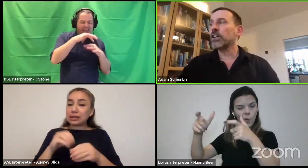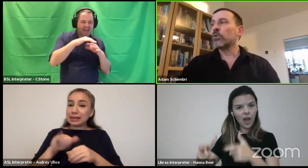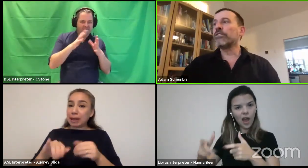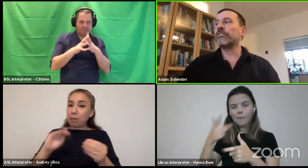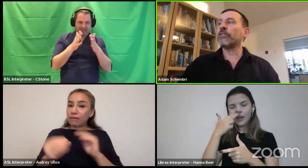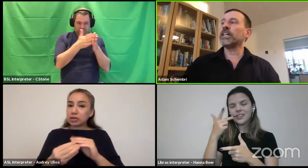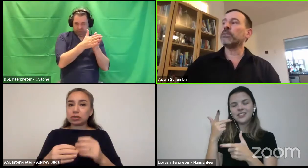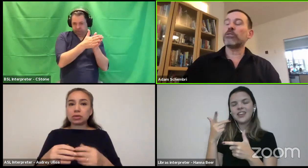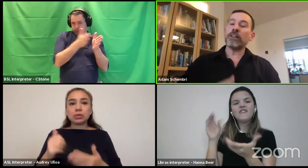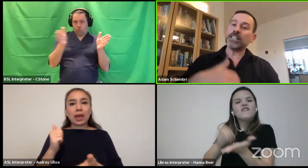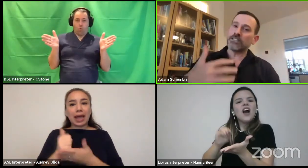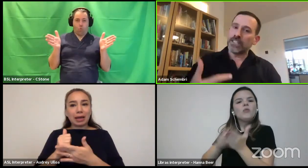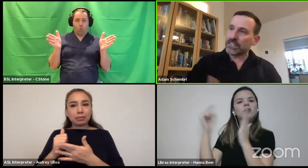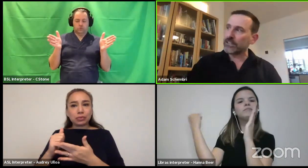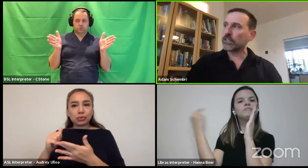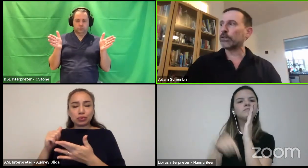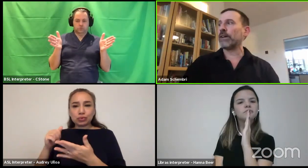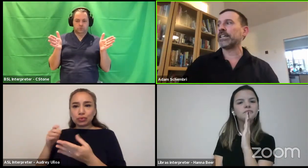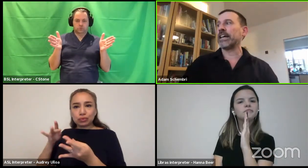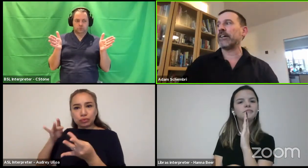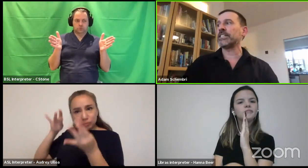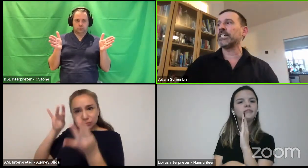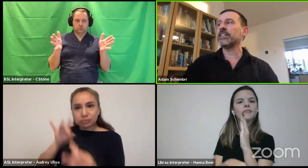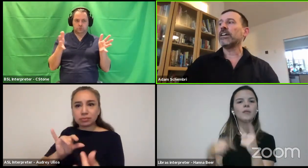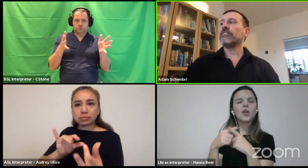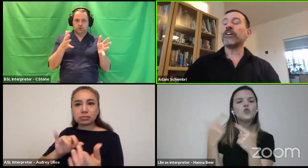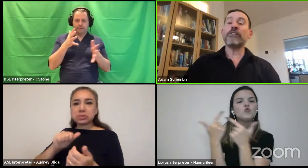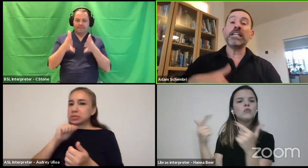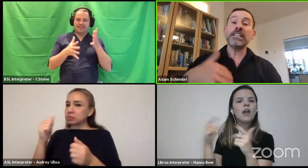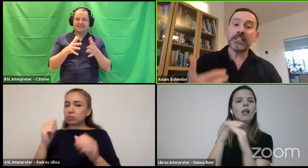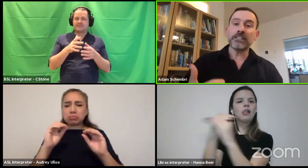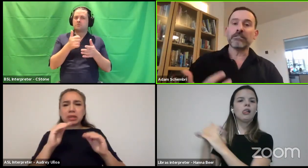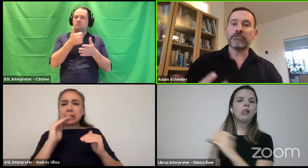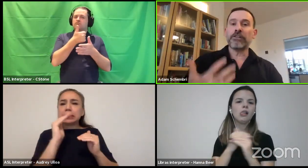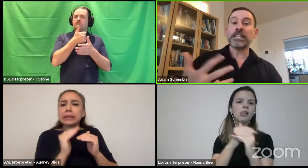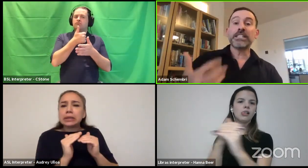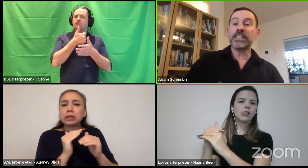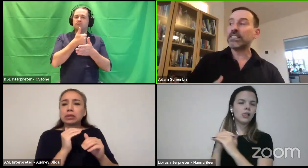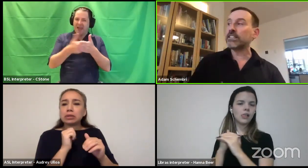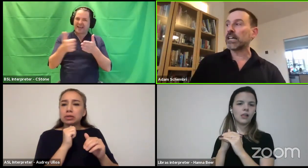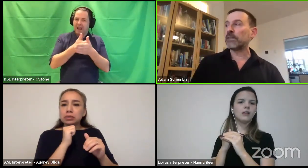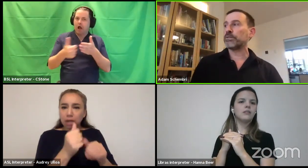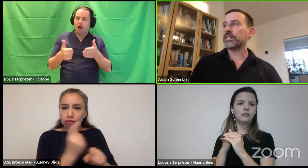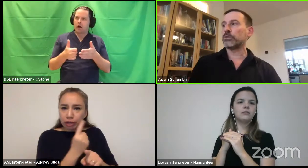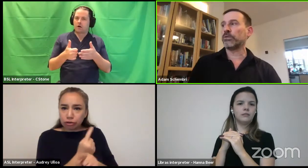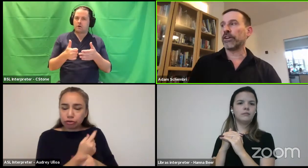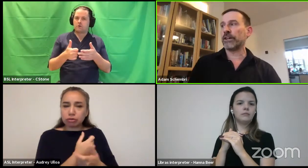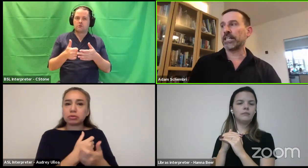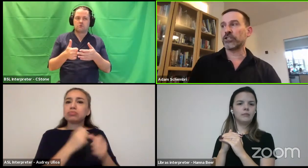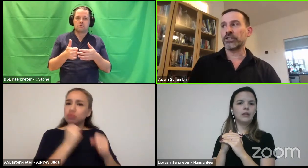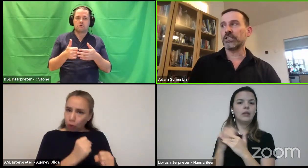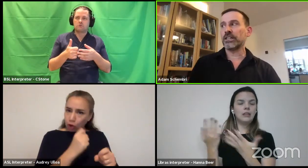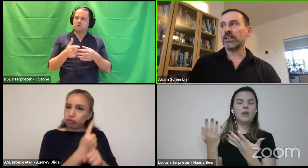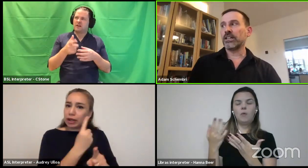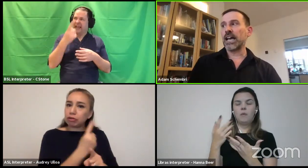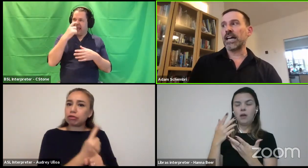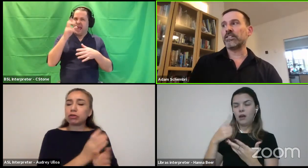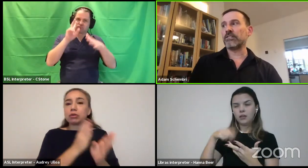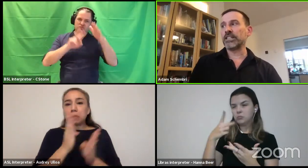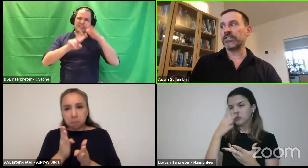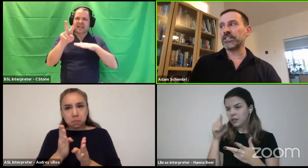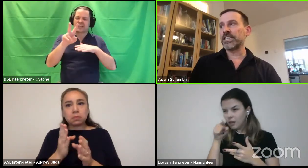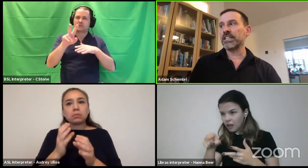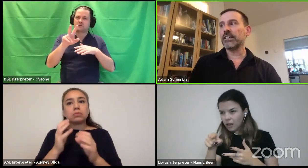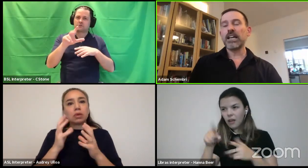streamlined, with relatively little irregularity, relatively little unpredictable variation